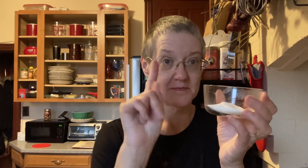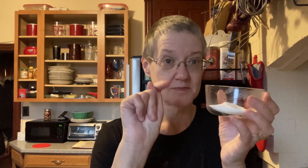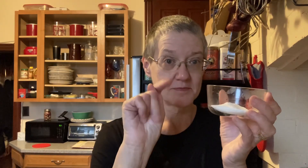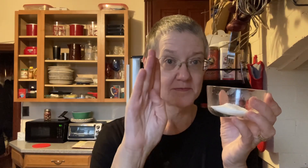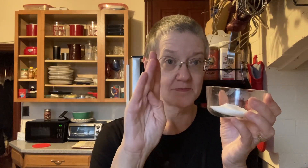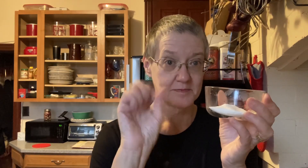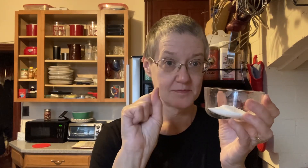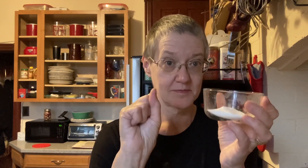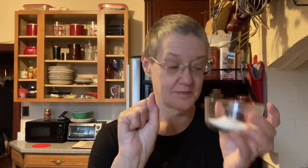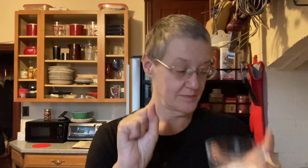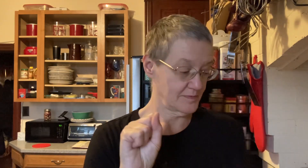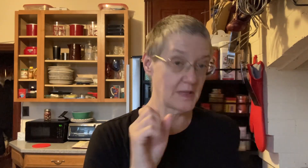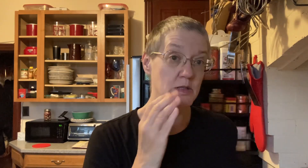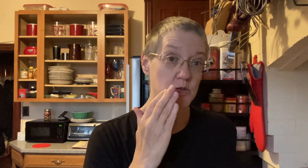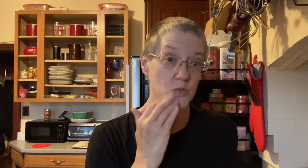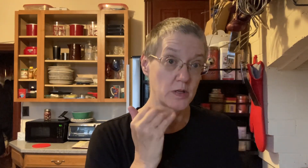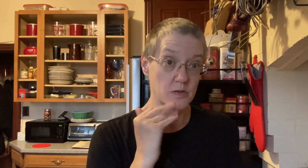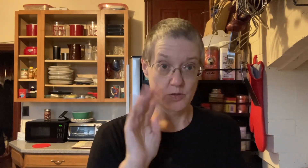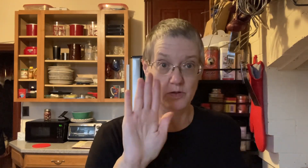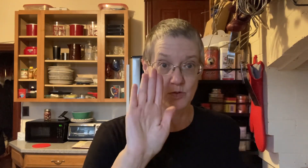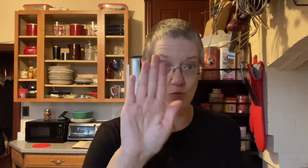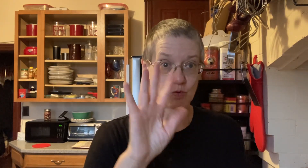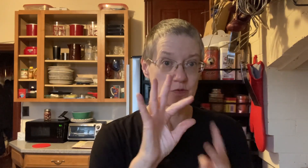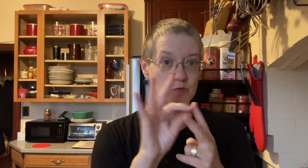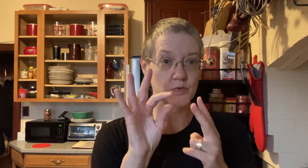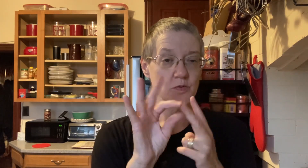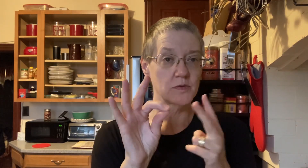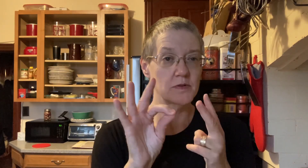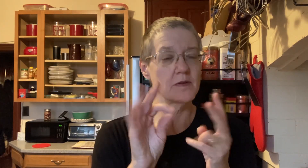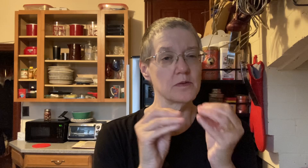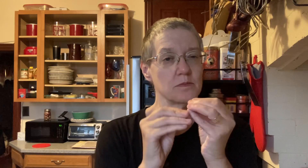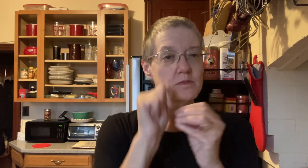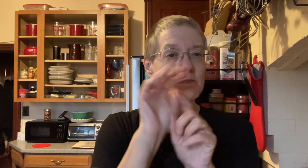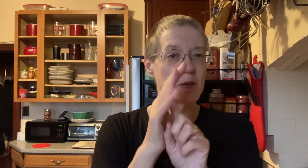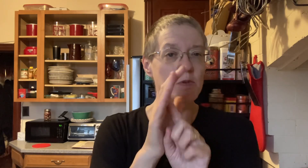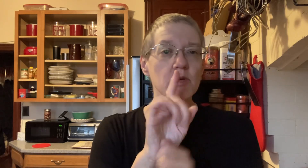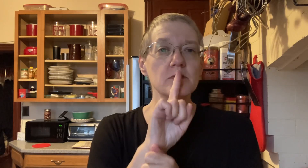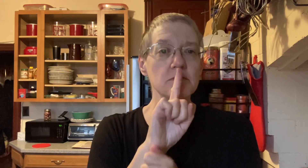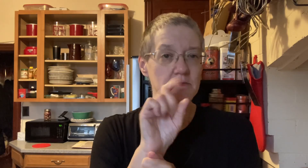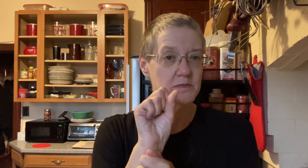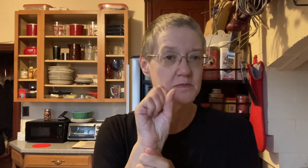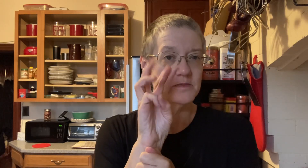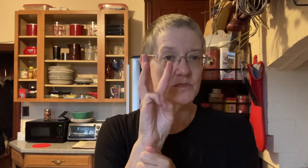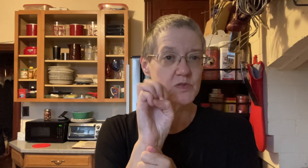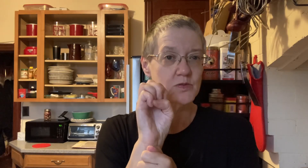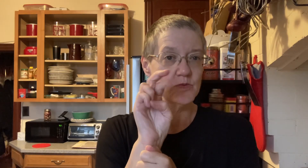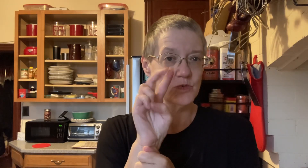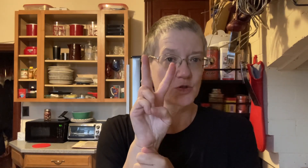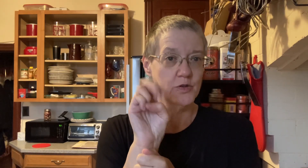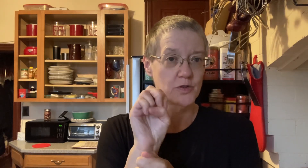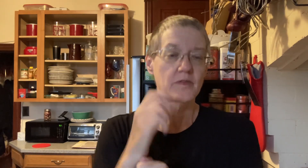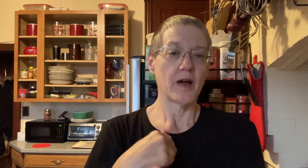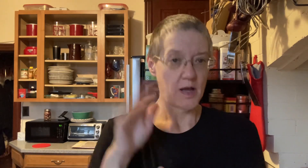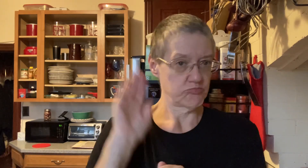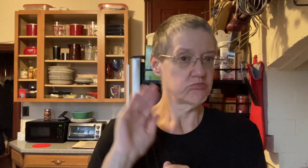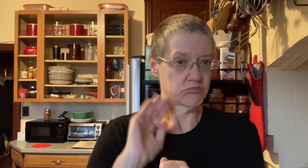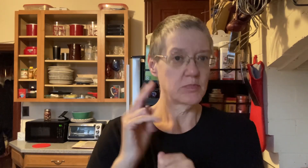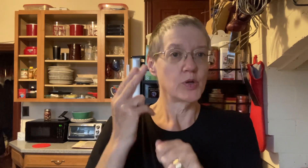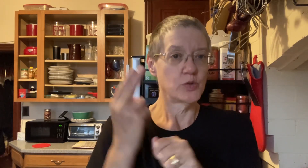And 2 tablespoons of a sweetener of your choice. The most popular is Swerve,